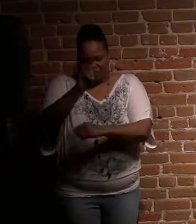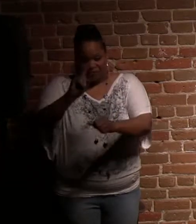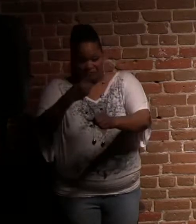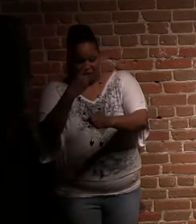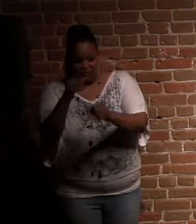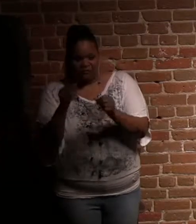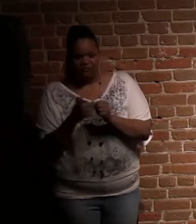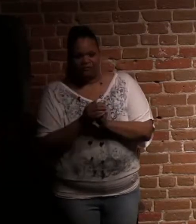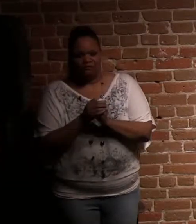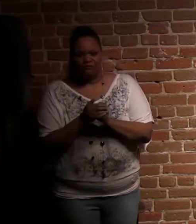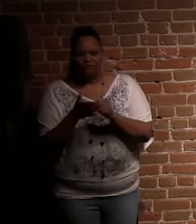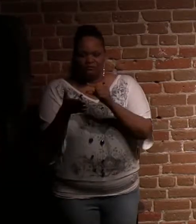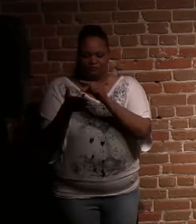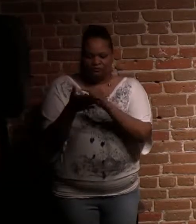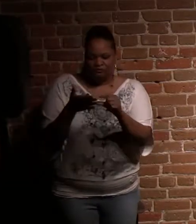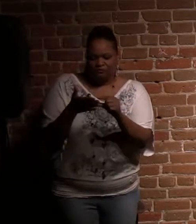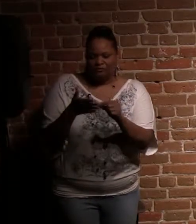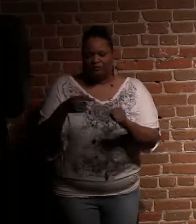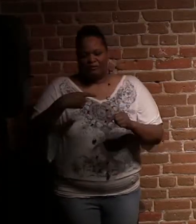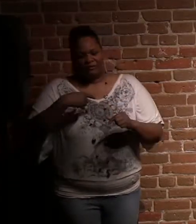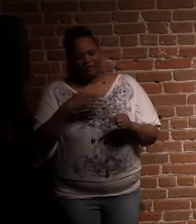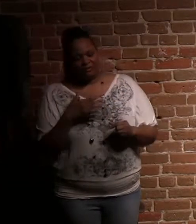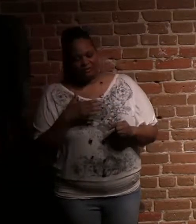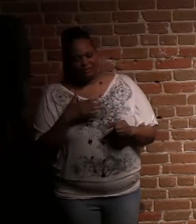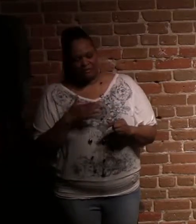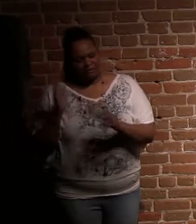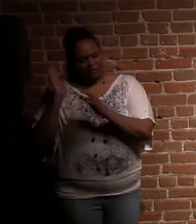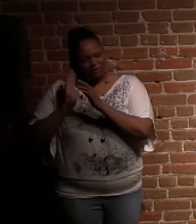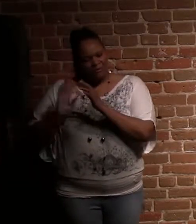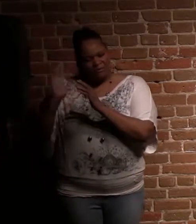first verse, I'm 10 years old.